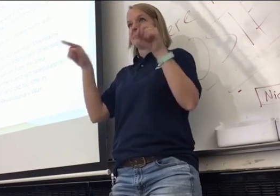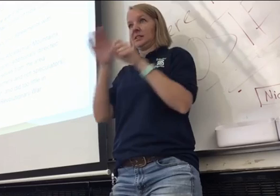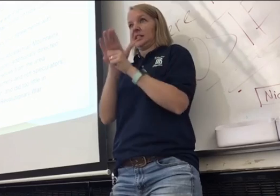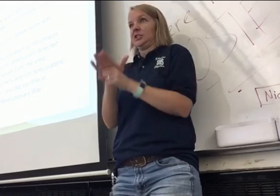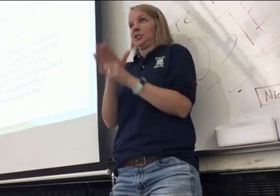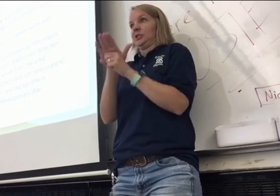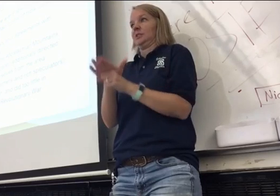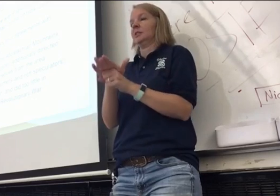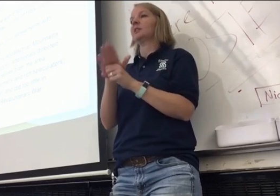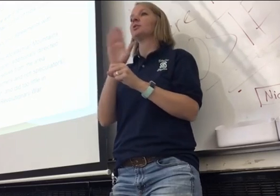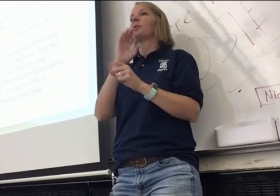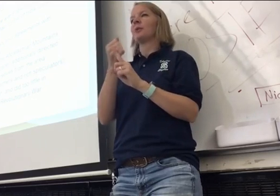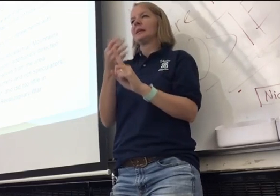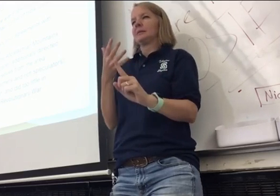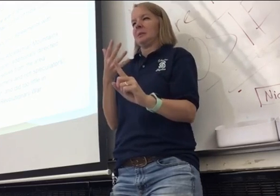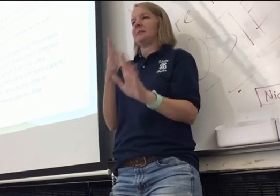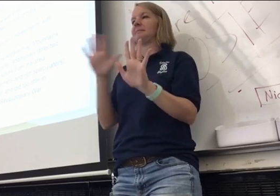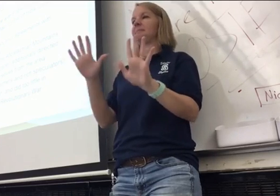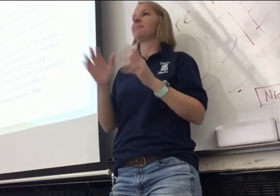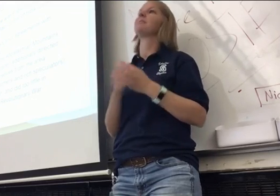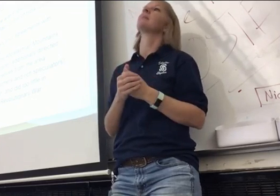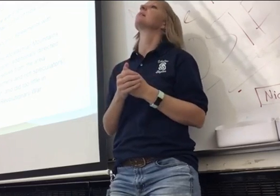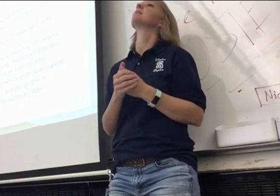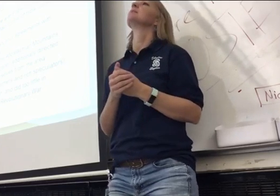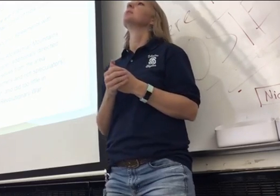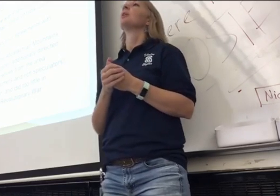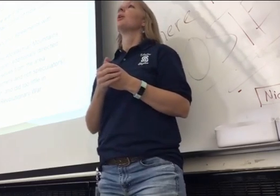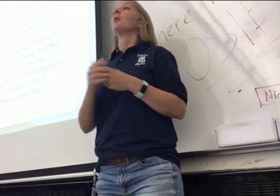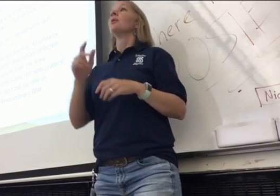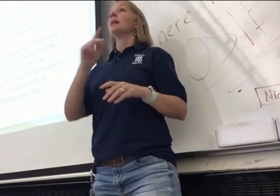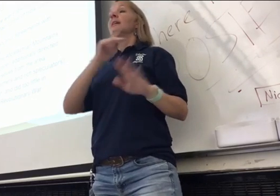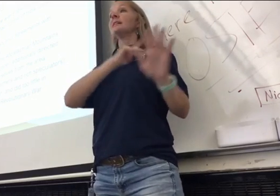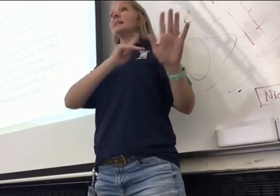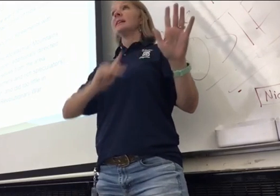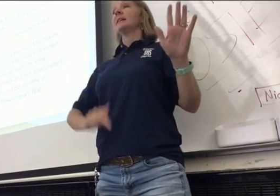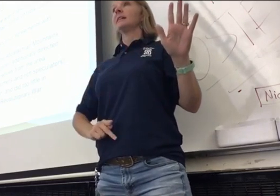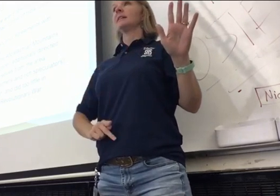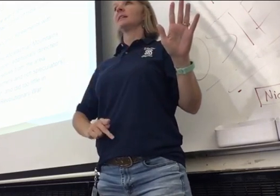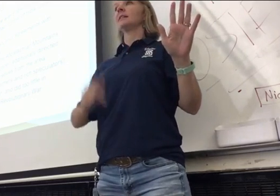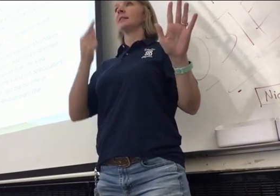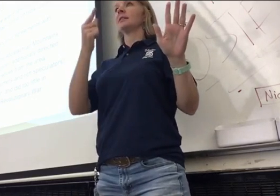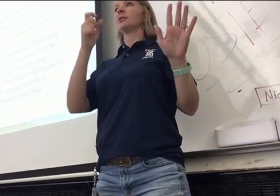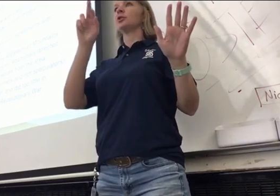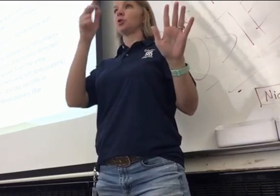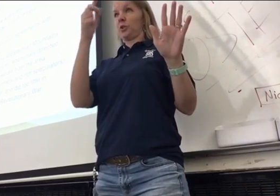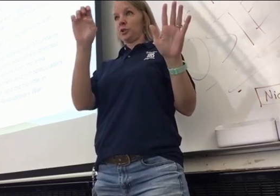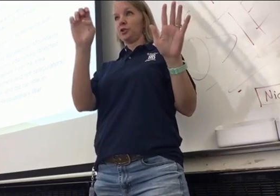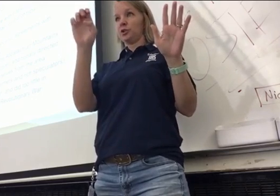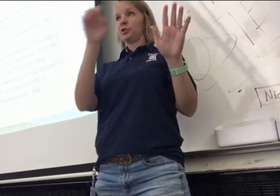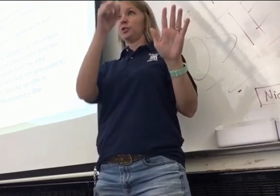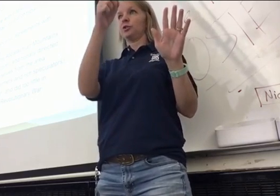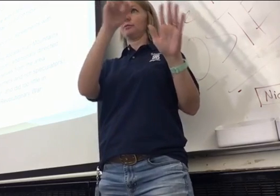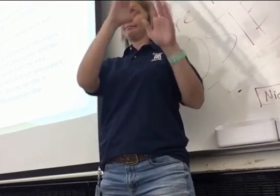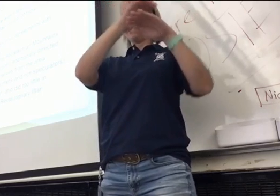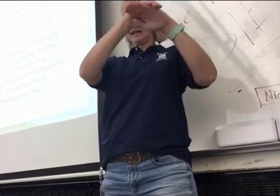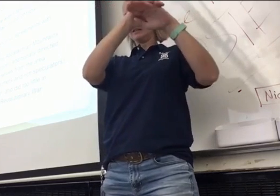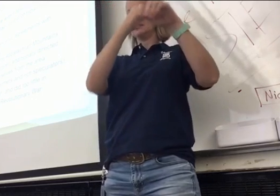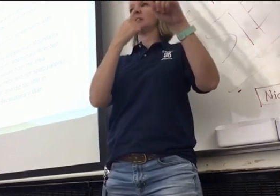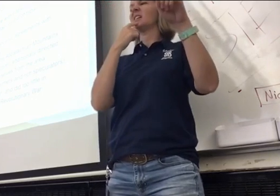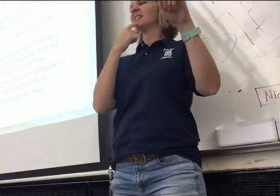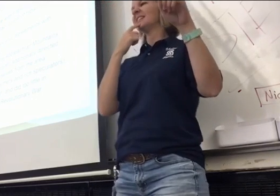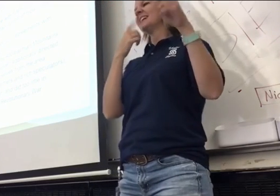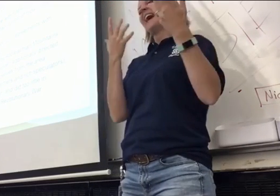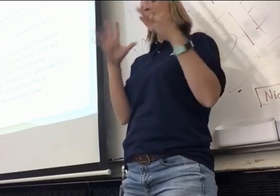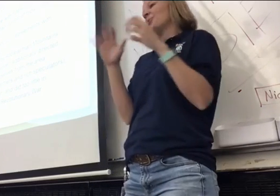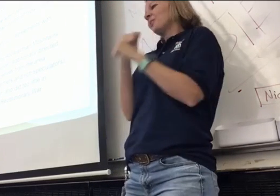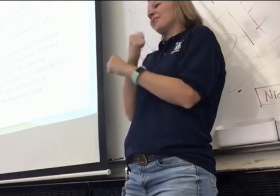So let me explain what happens with the proclamation line. So King George is going to say, we don't want to